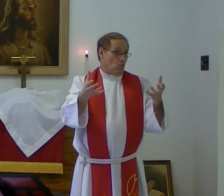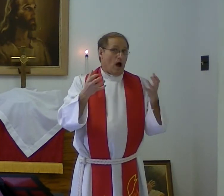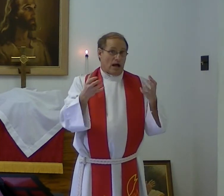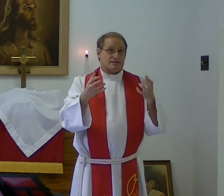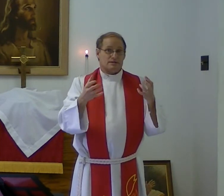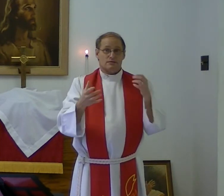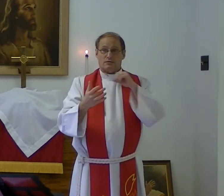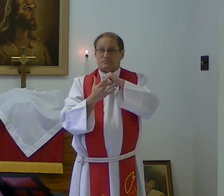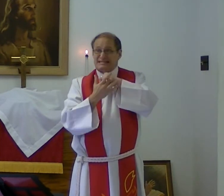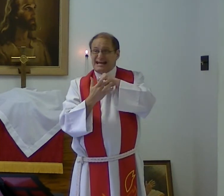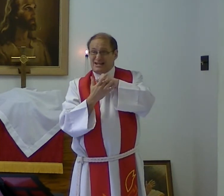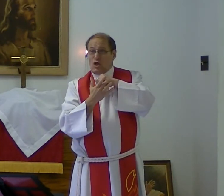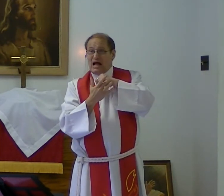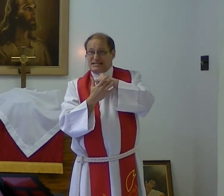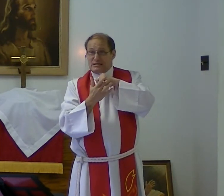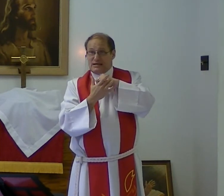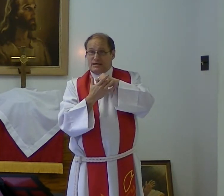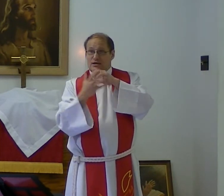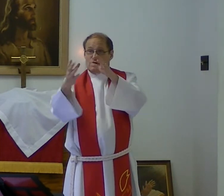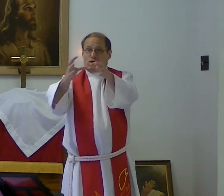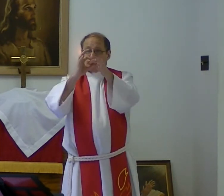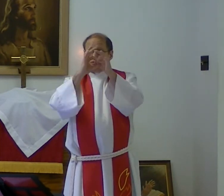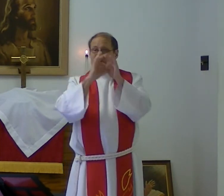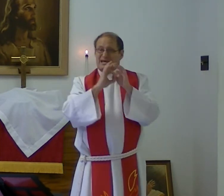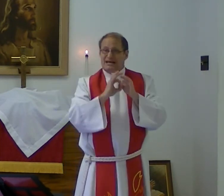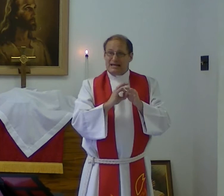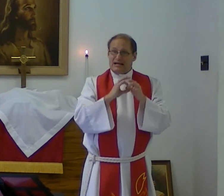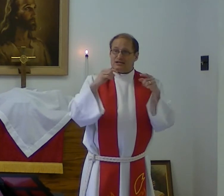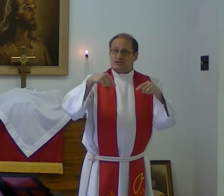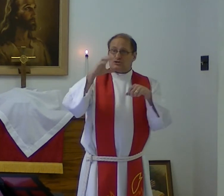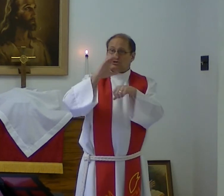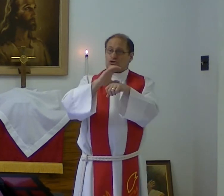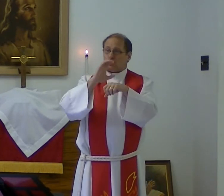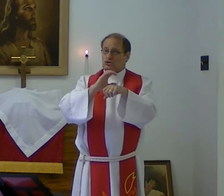want technologically to be connected to the church.